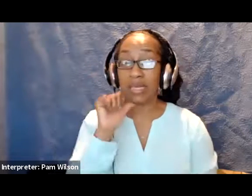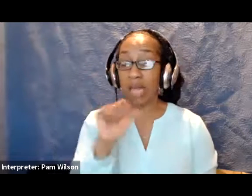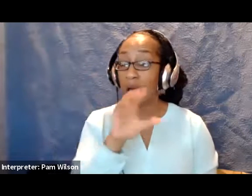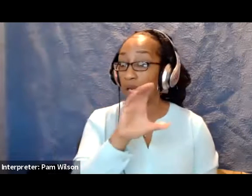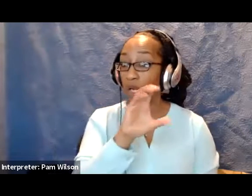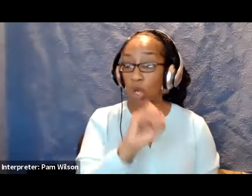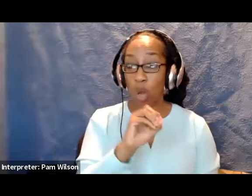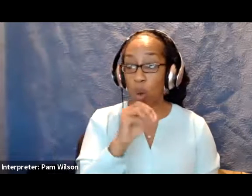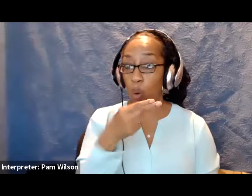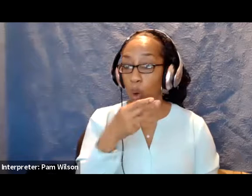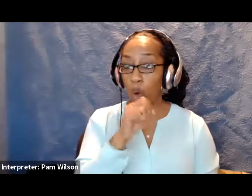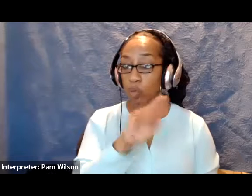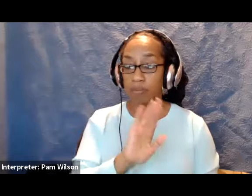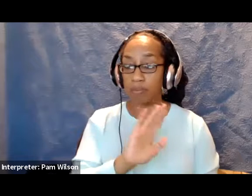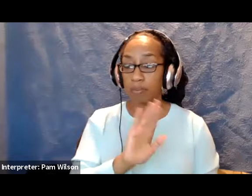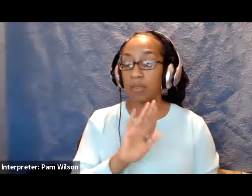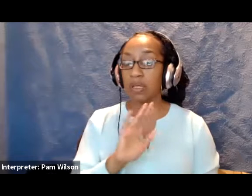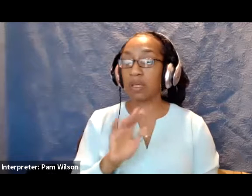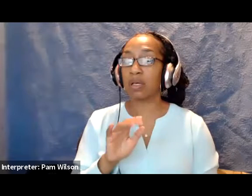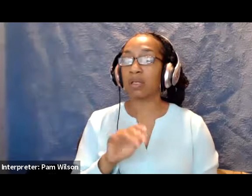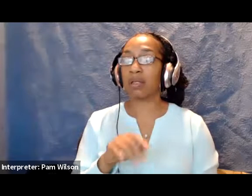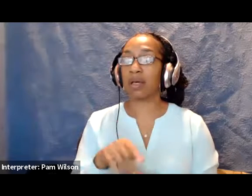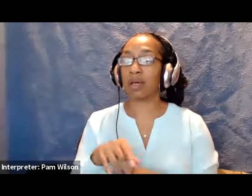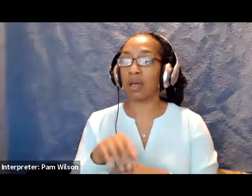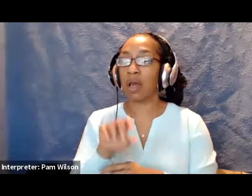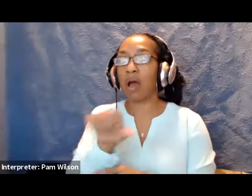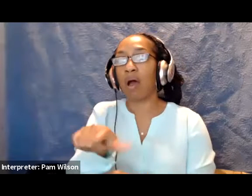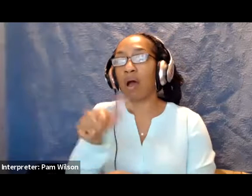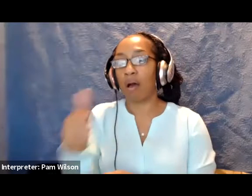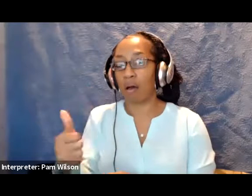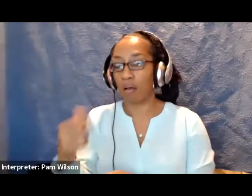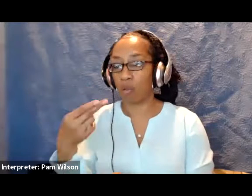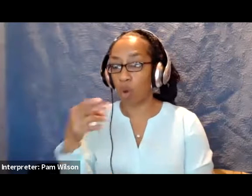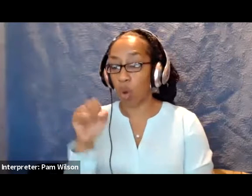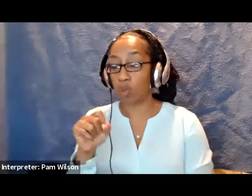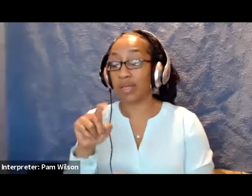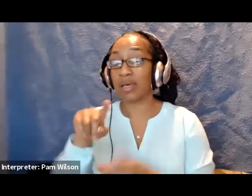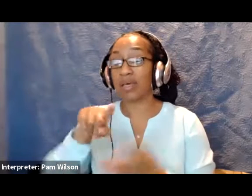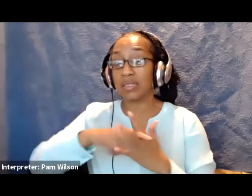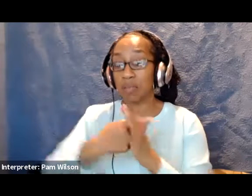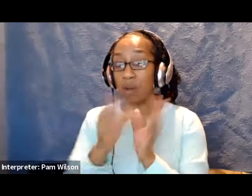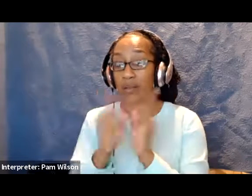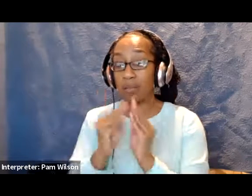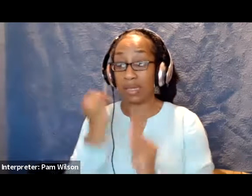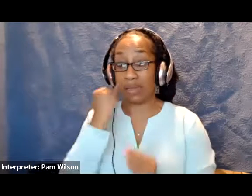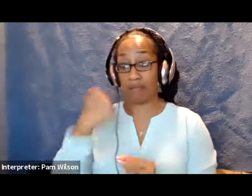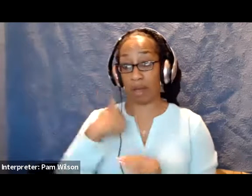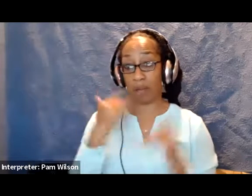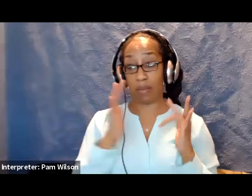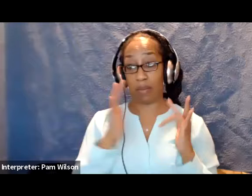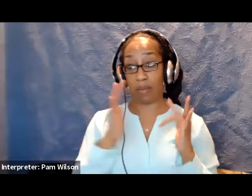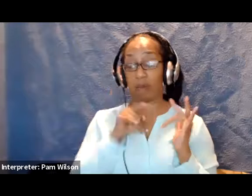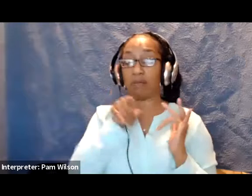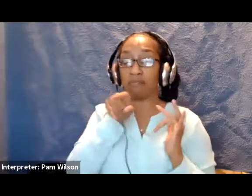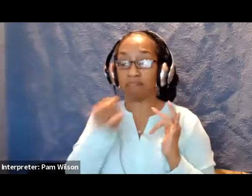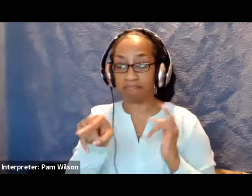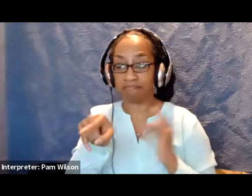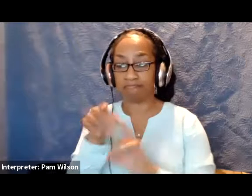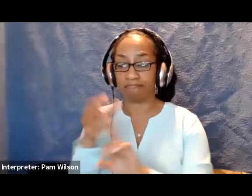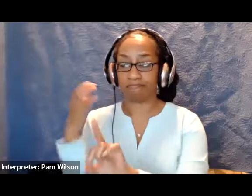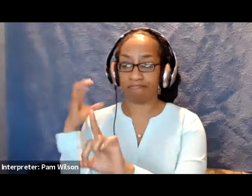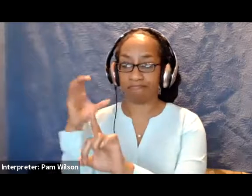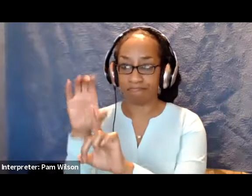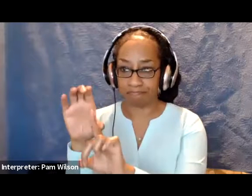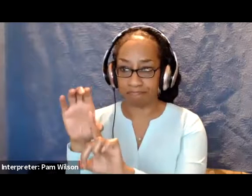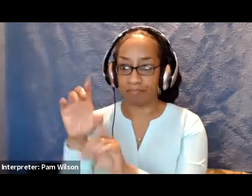alternative host because they are allowed to start, as I said, the meeting in your absence. You also have the option